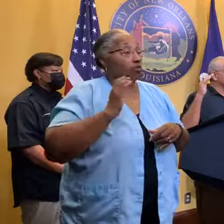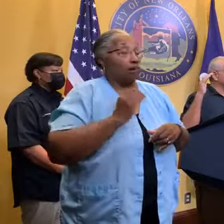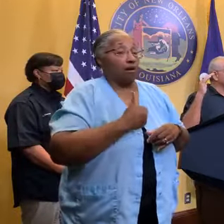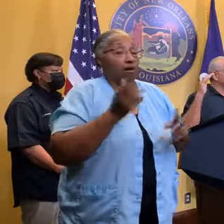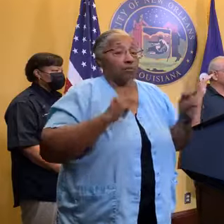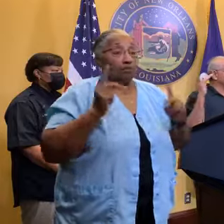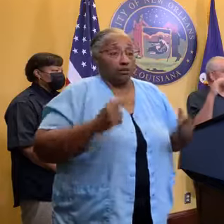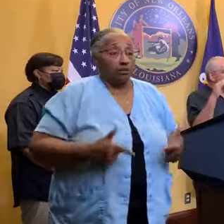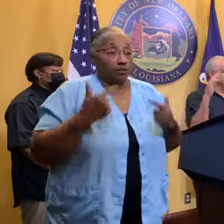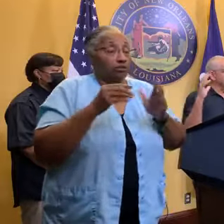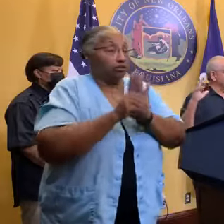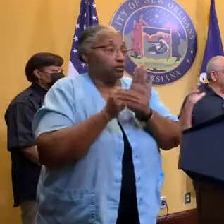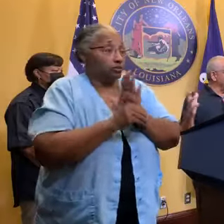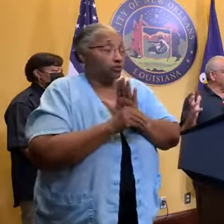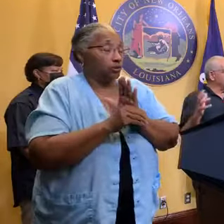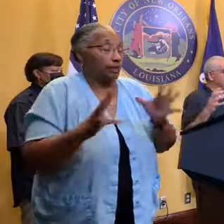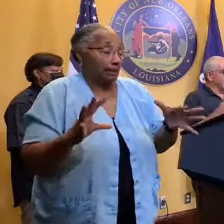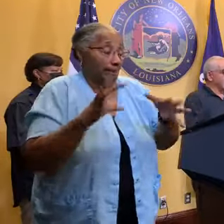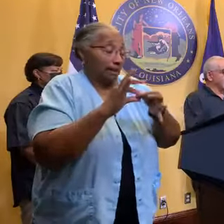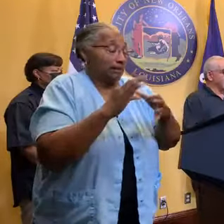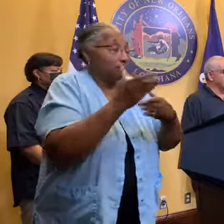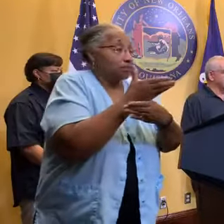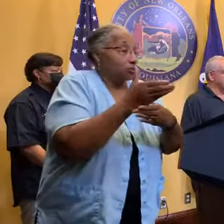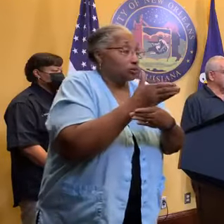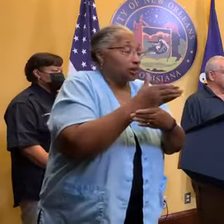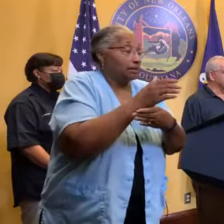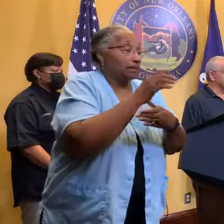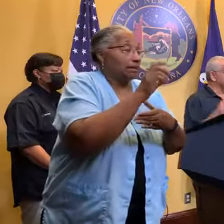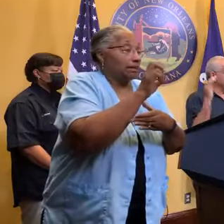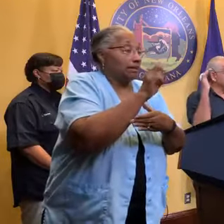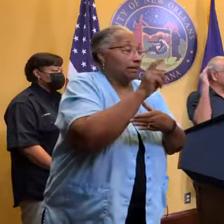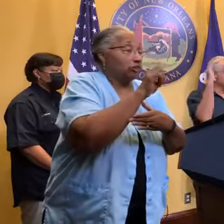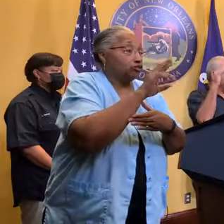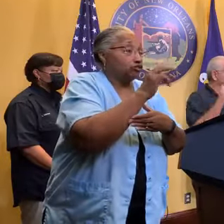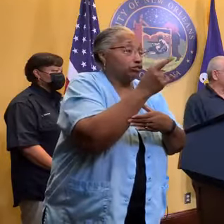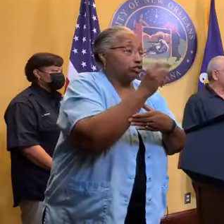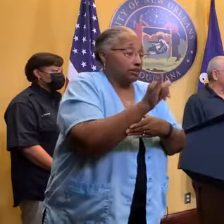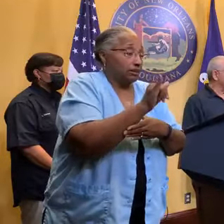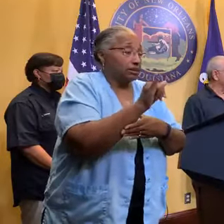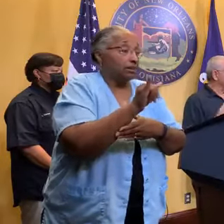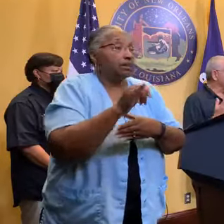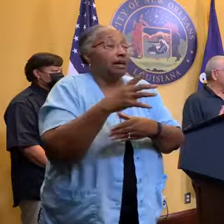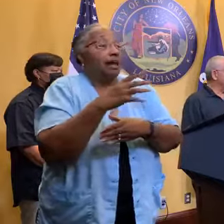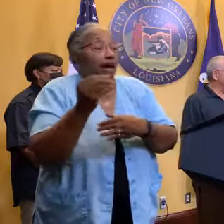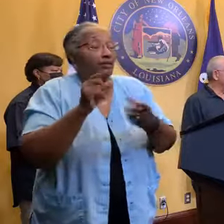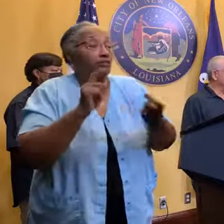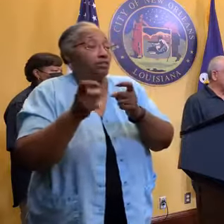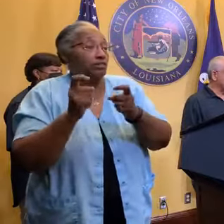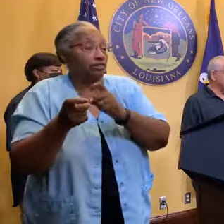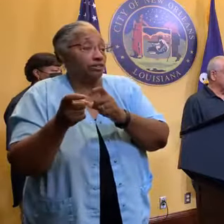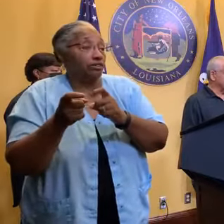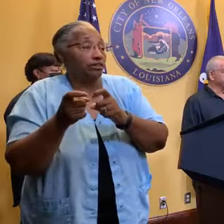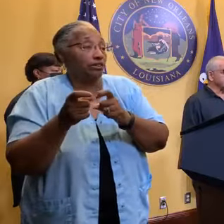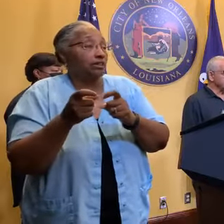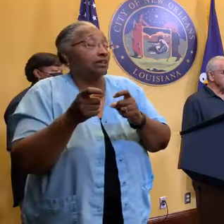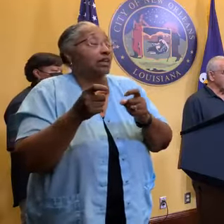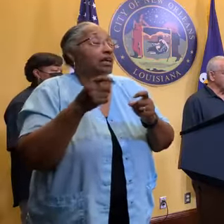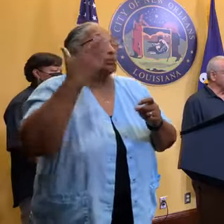what the connection between Entergy and our frequency changer is basically an overhead wire. That's why they're more